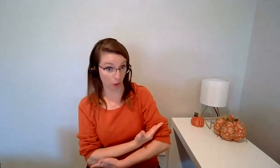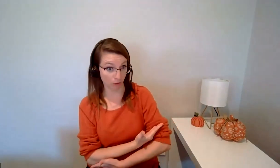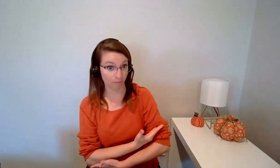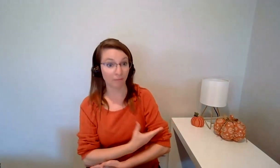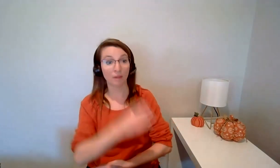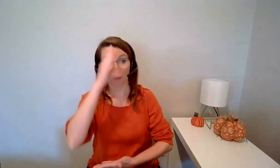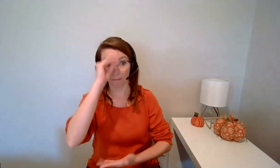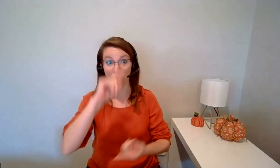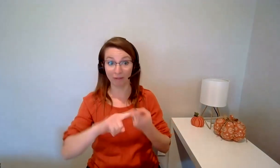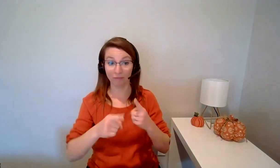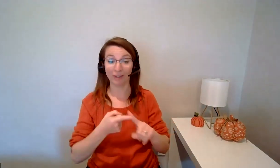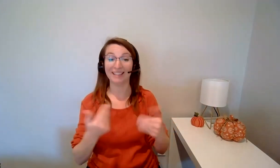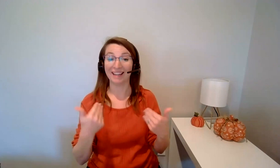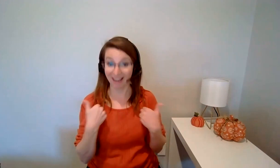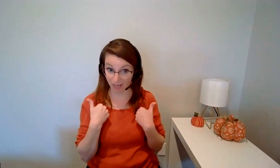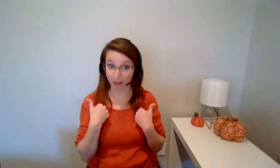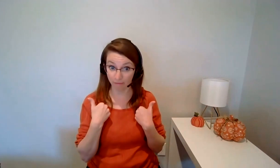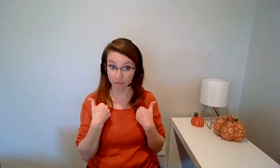daughter boyfriend have.